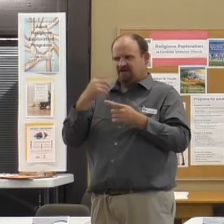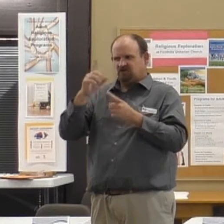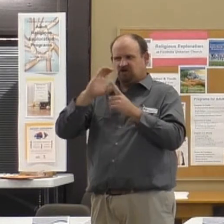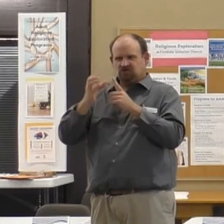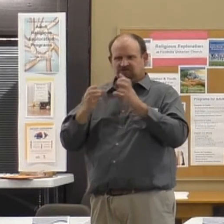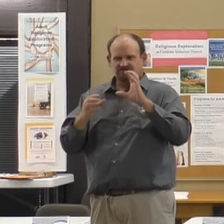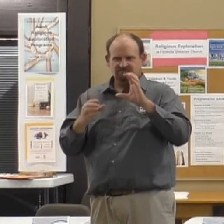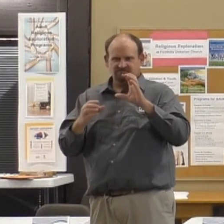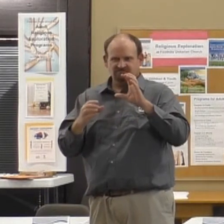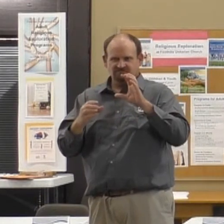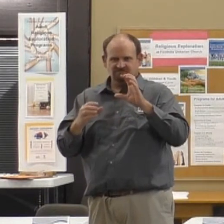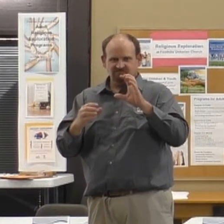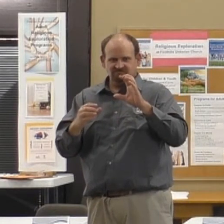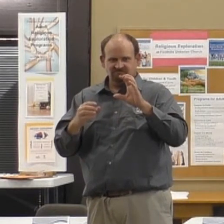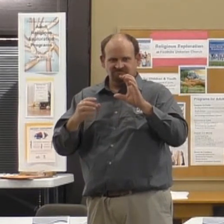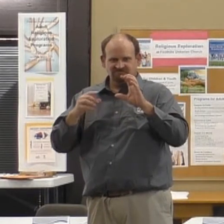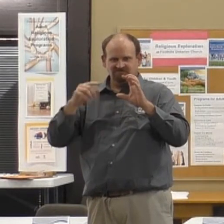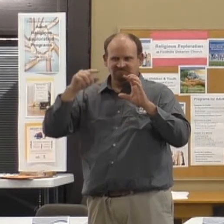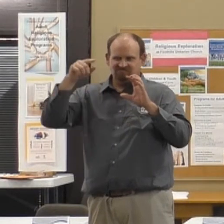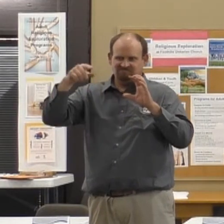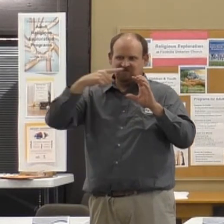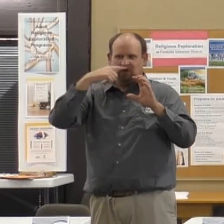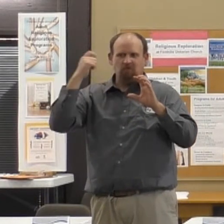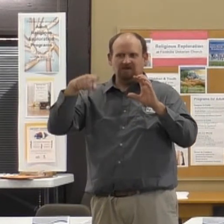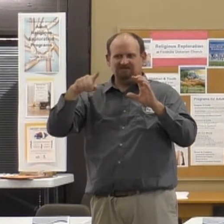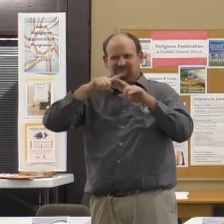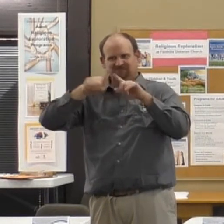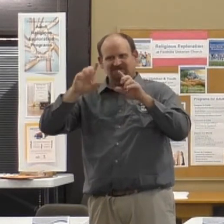And the interesting part is that here in America,